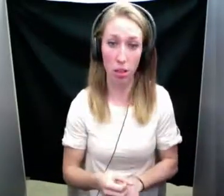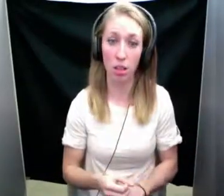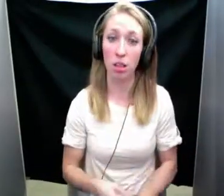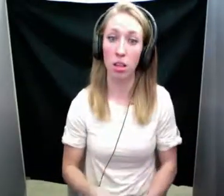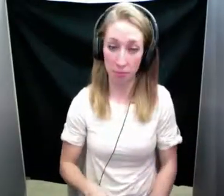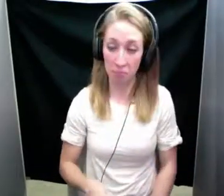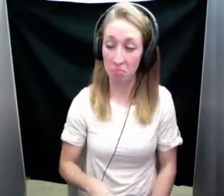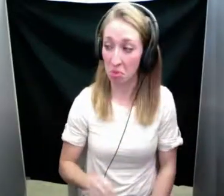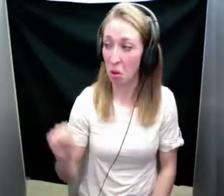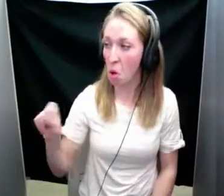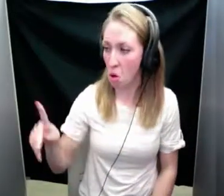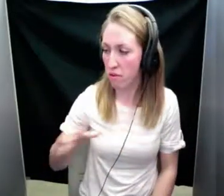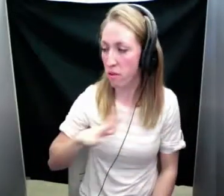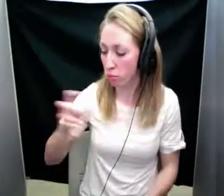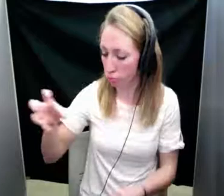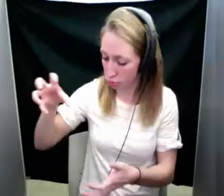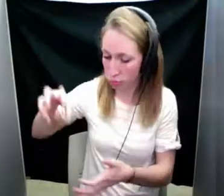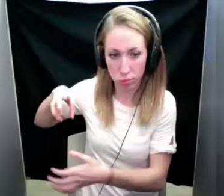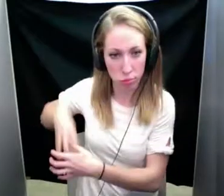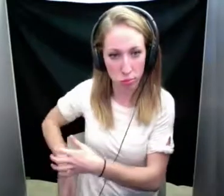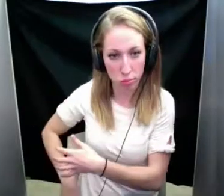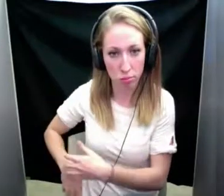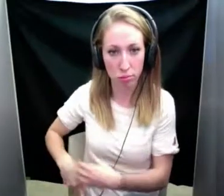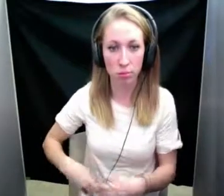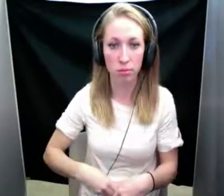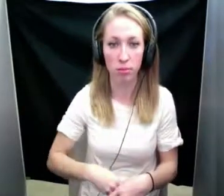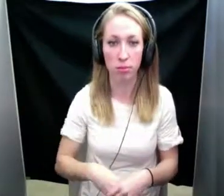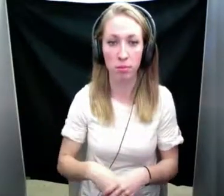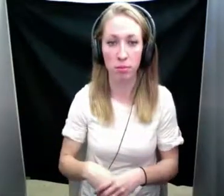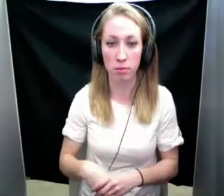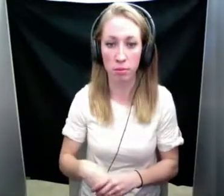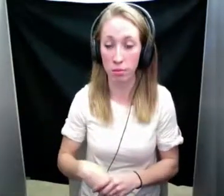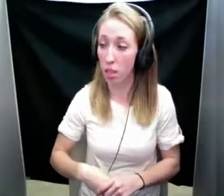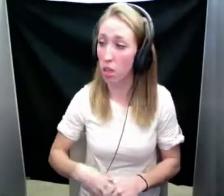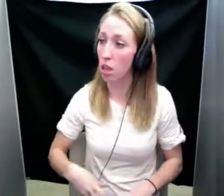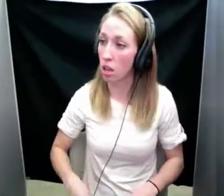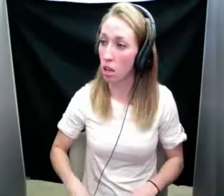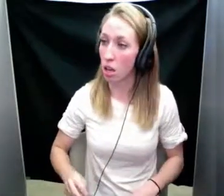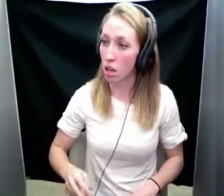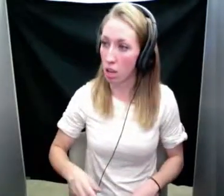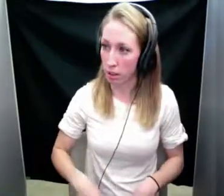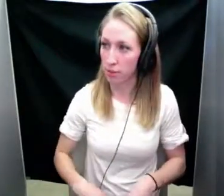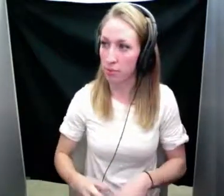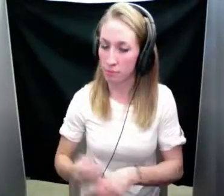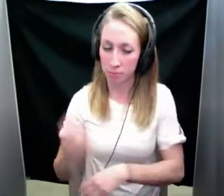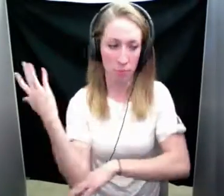the rest of that day. And when they were all done, the troll, very hungry by now, said,